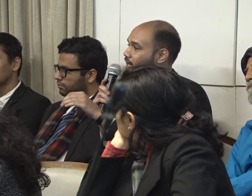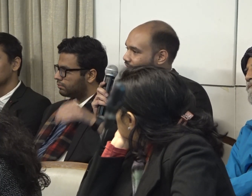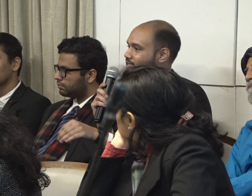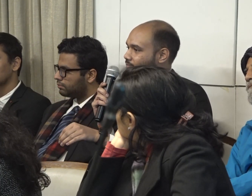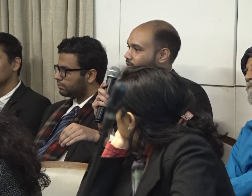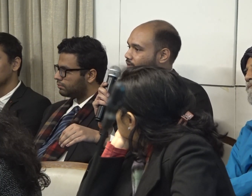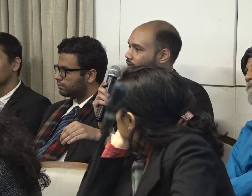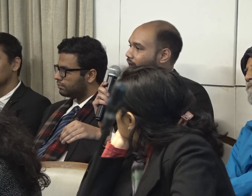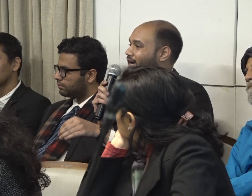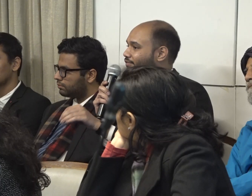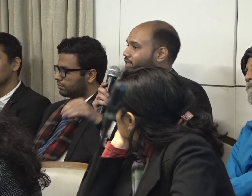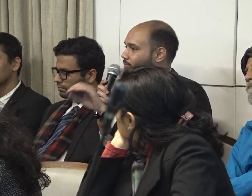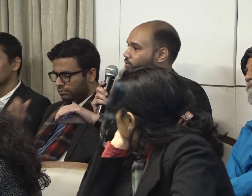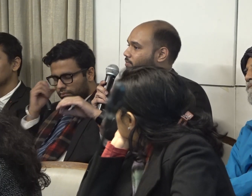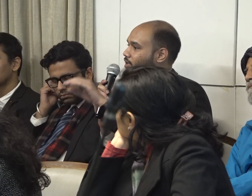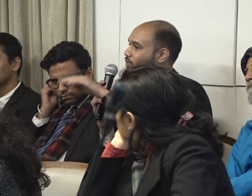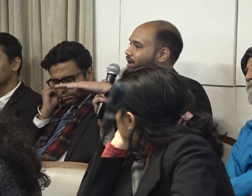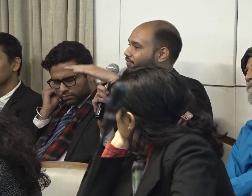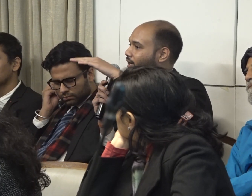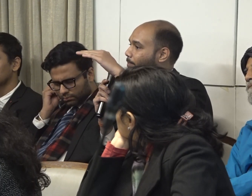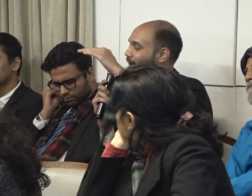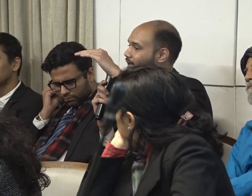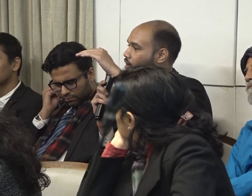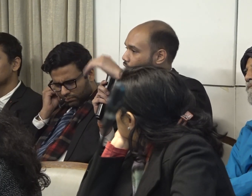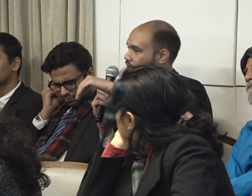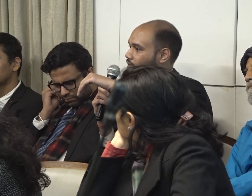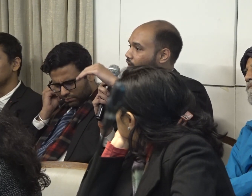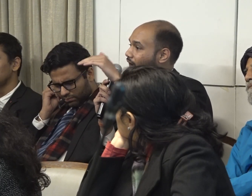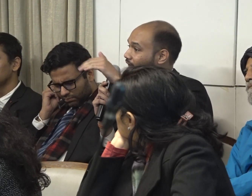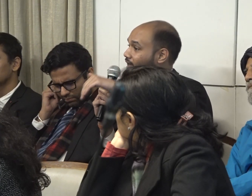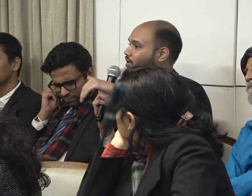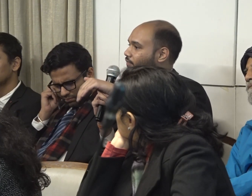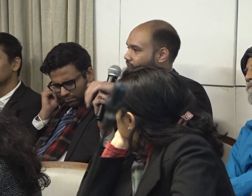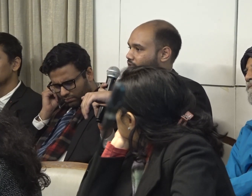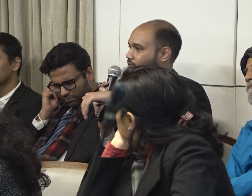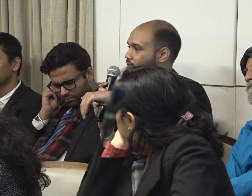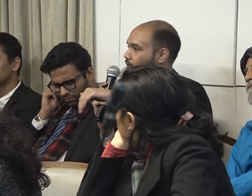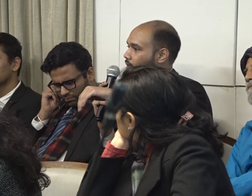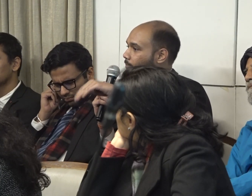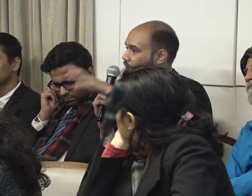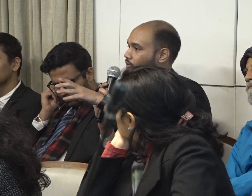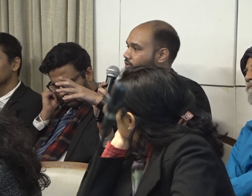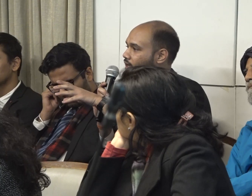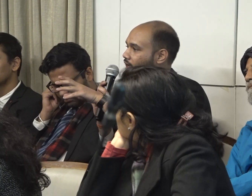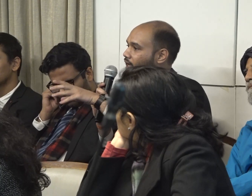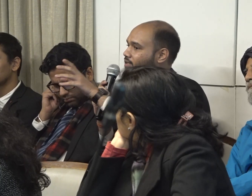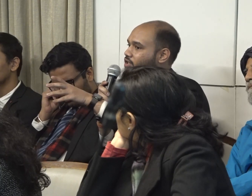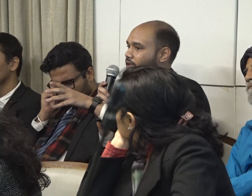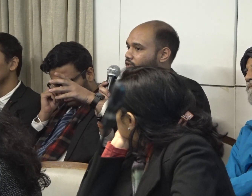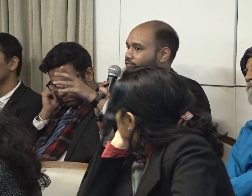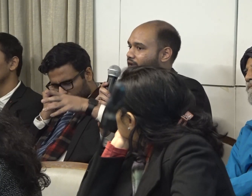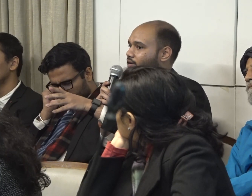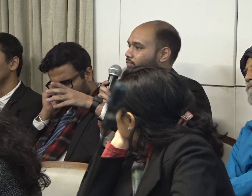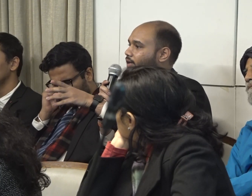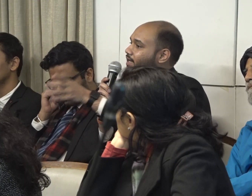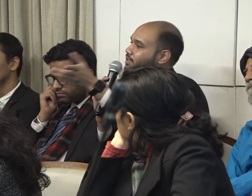it advisable, and if yes, possible, to have a pecking order or hierarchy of decisions? Because in a